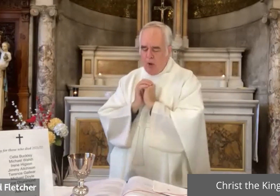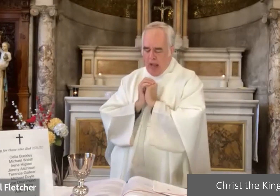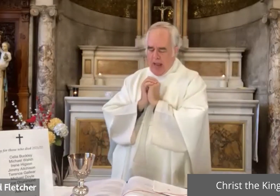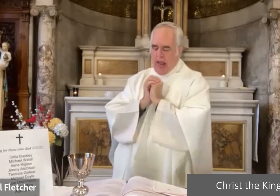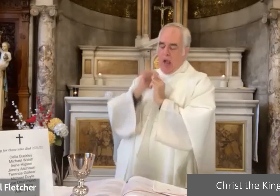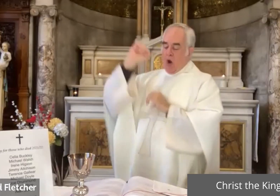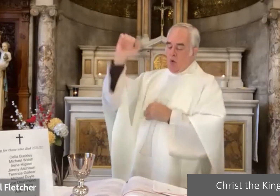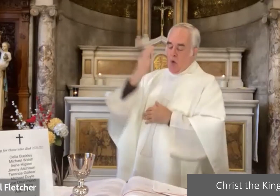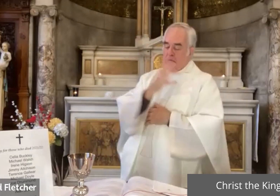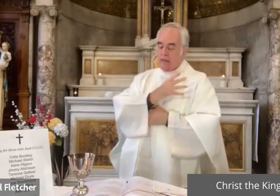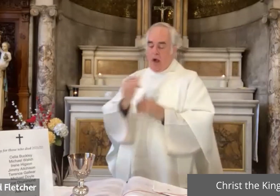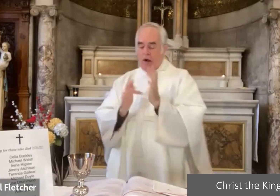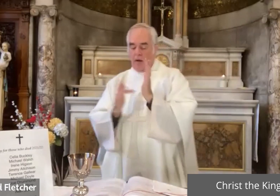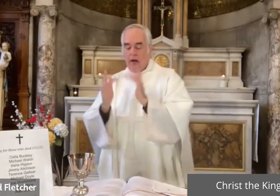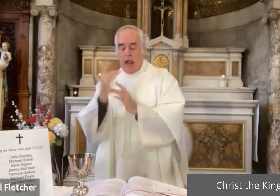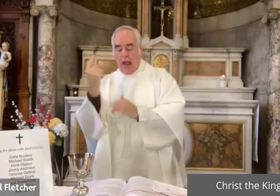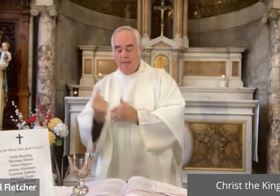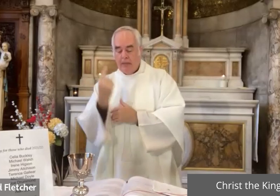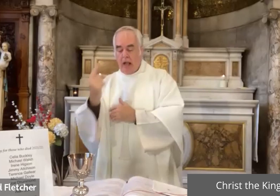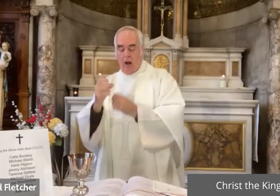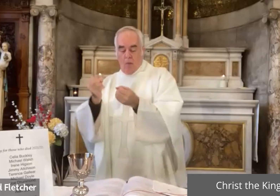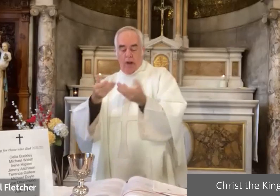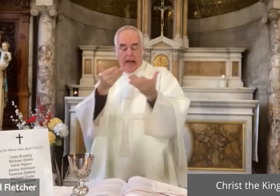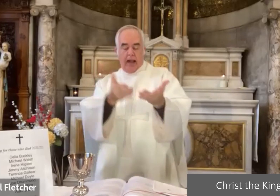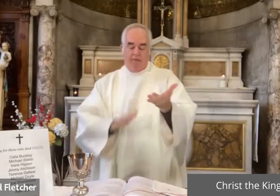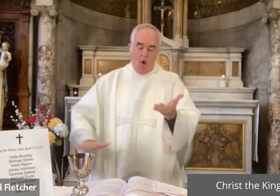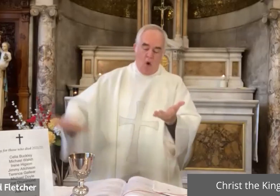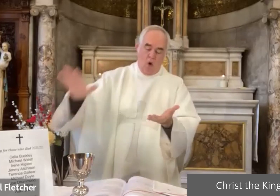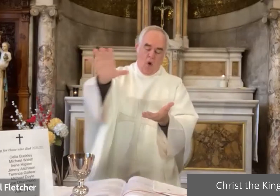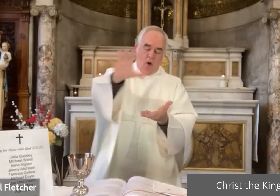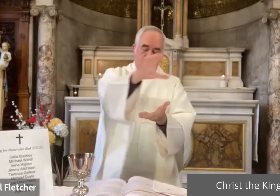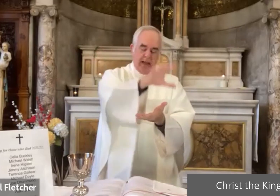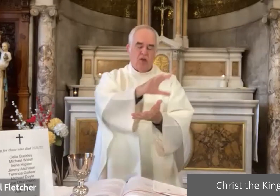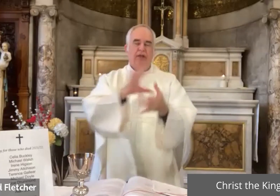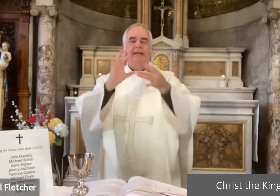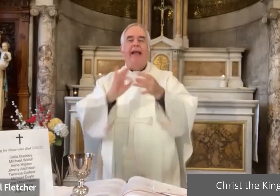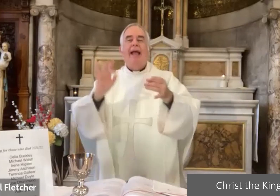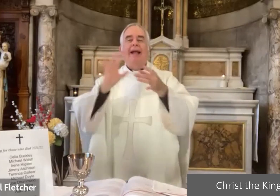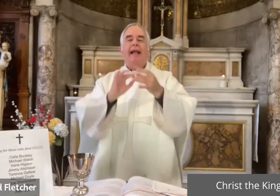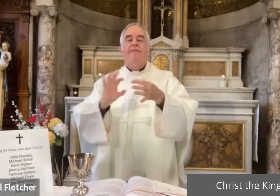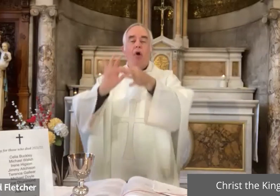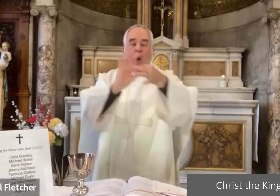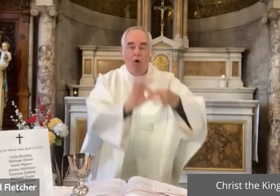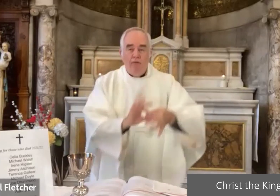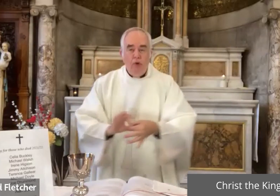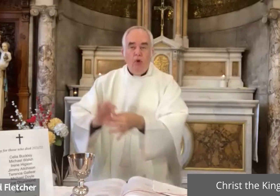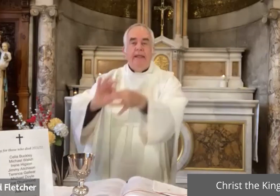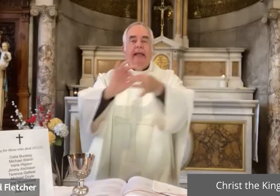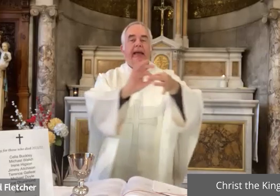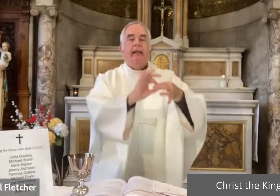humbly pray, your Son, Himself will give all nations gifts